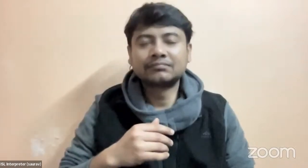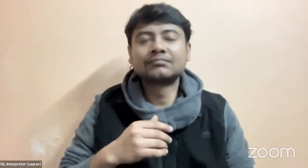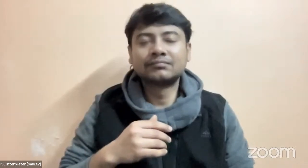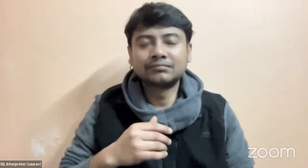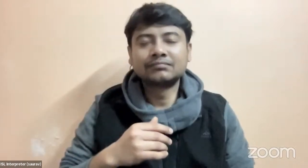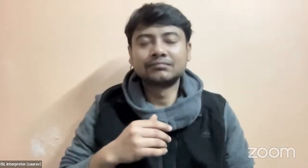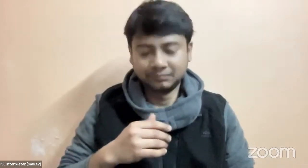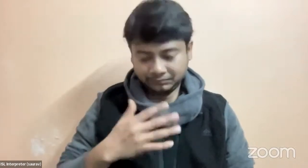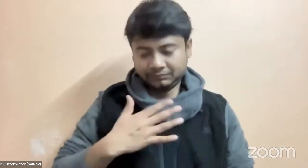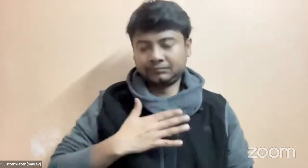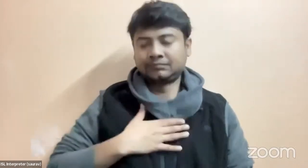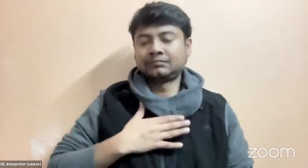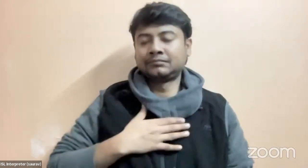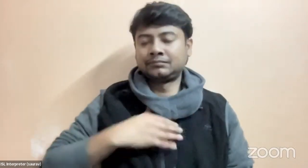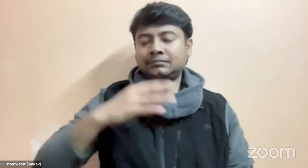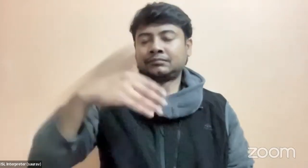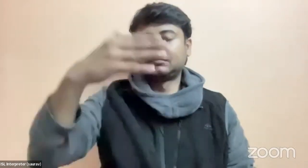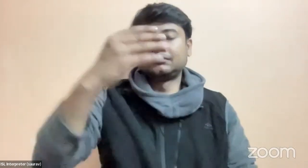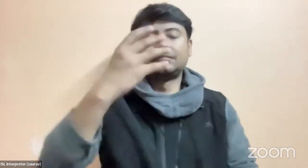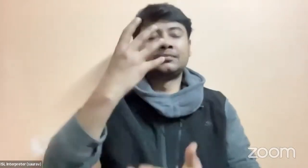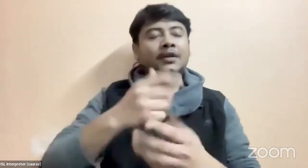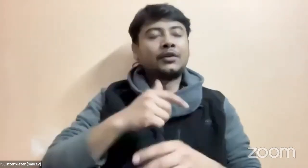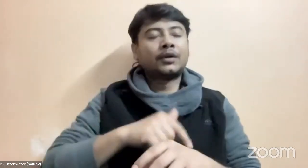Kali Yuga as Gauranga.